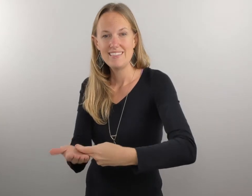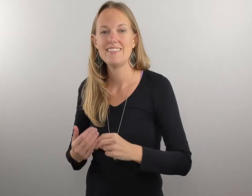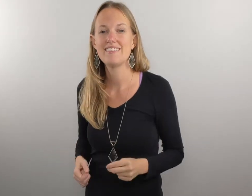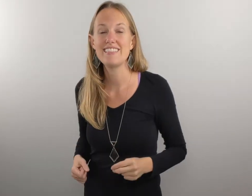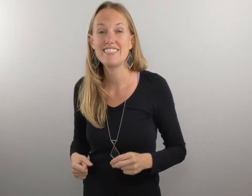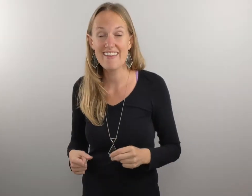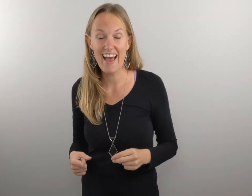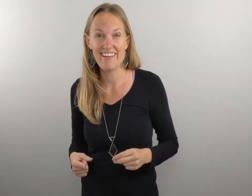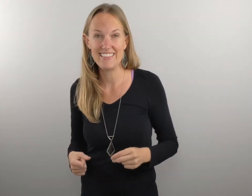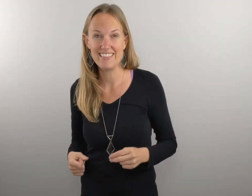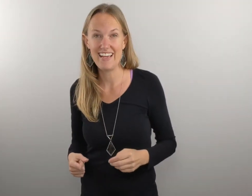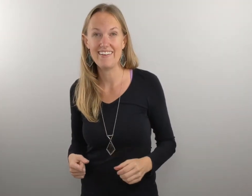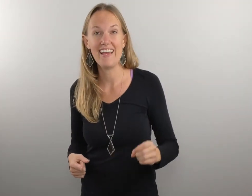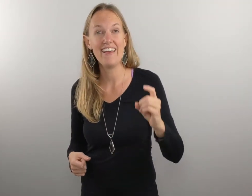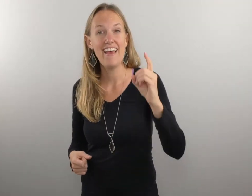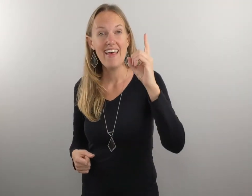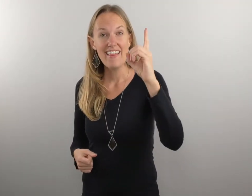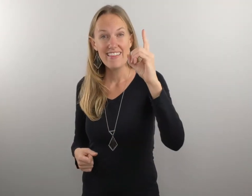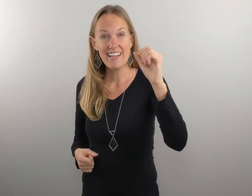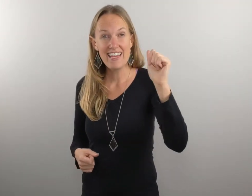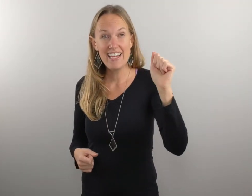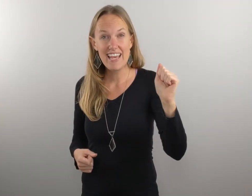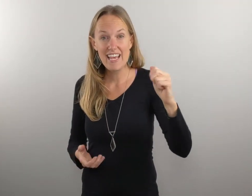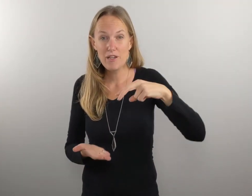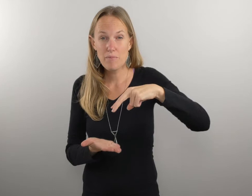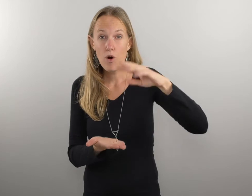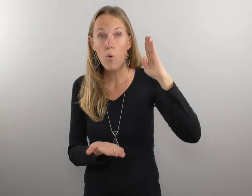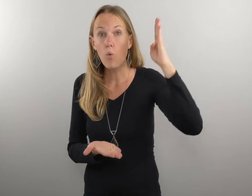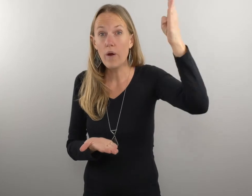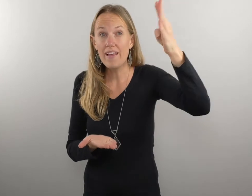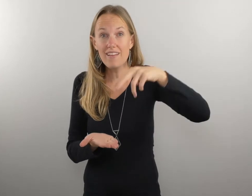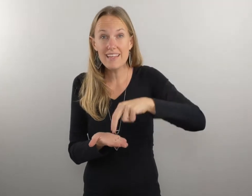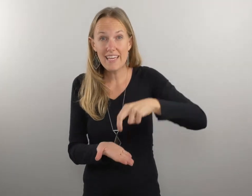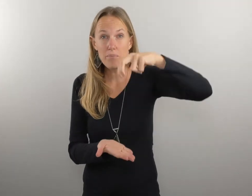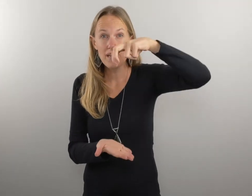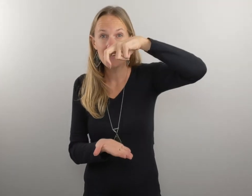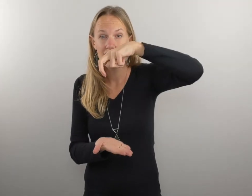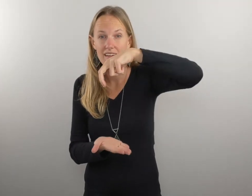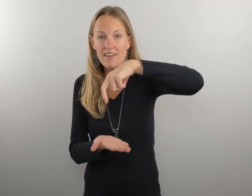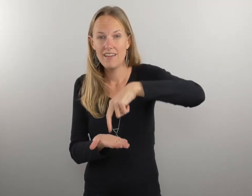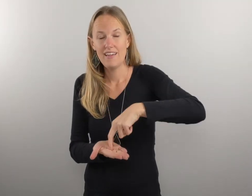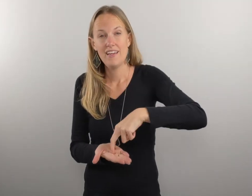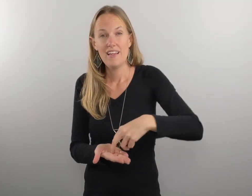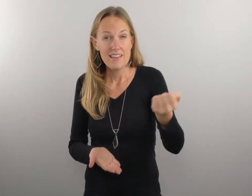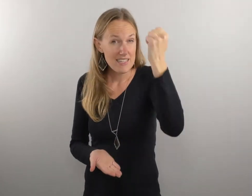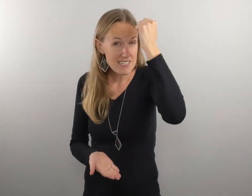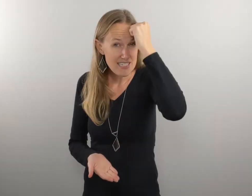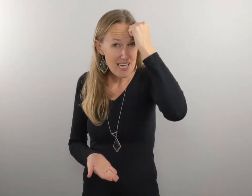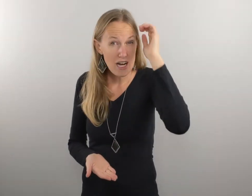So let's try that line again, okay? The lame will leap, the